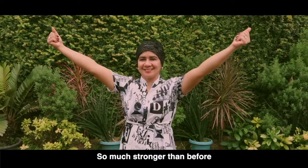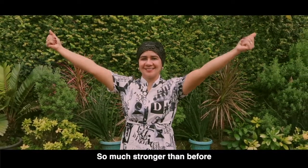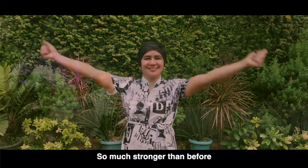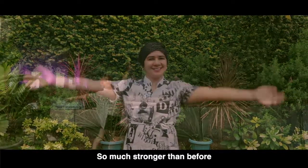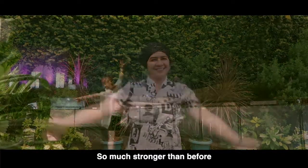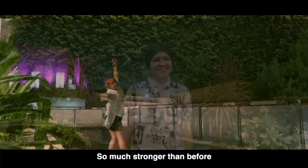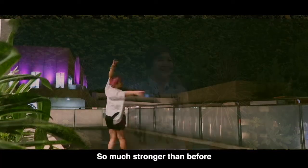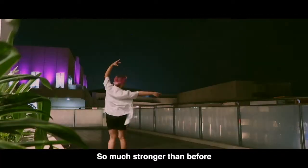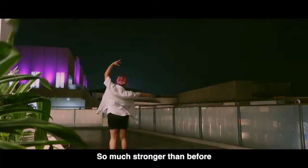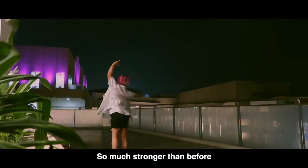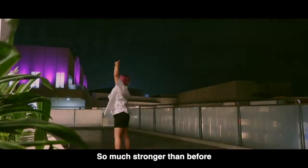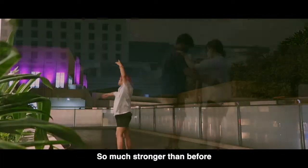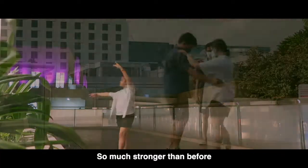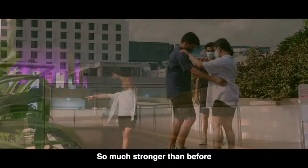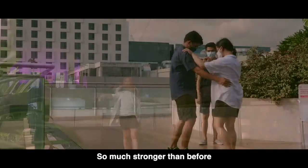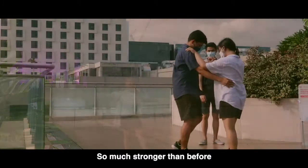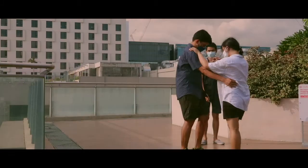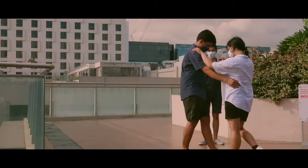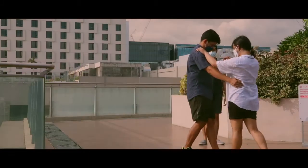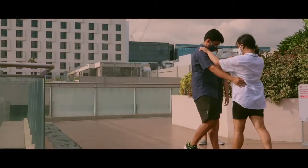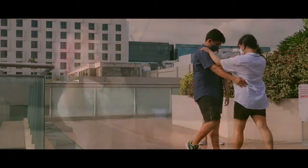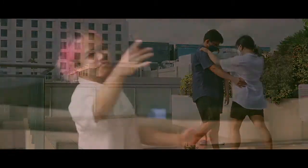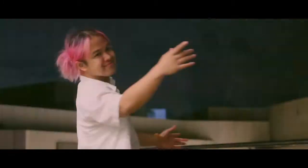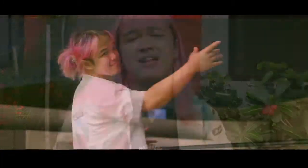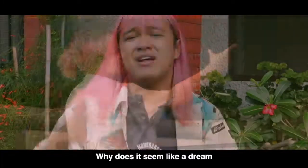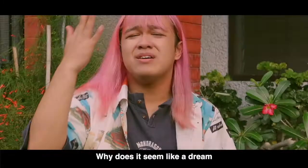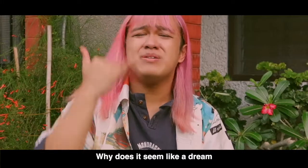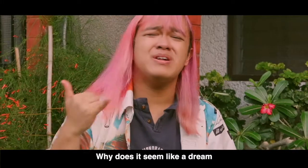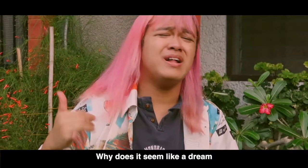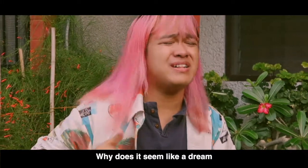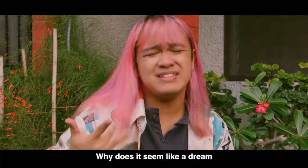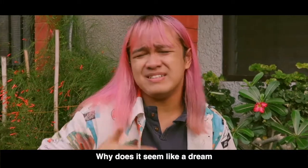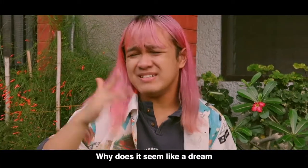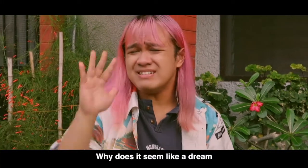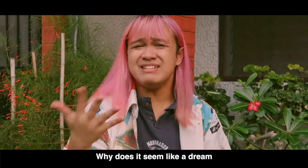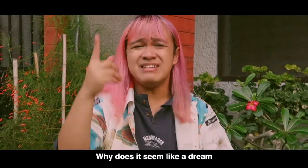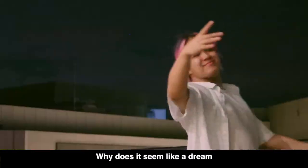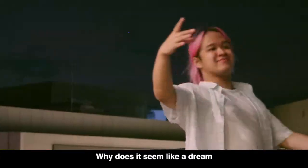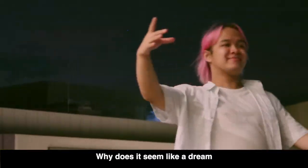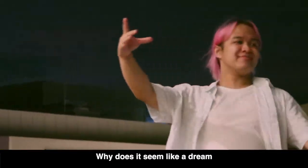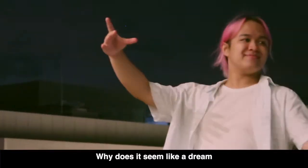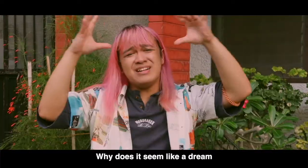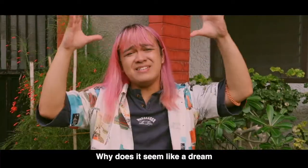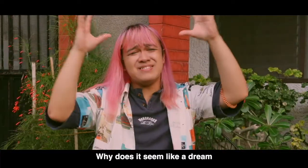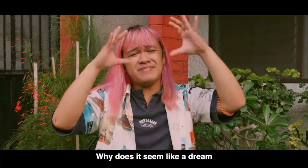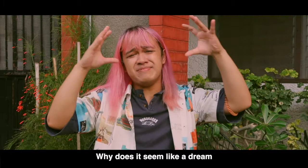Oh yeah Why does it seem like a dream So